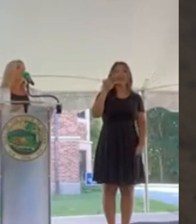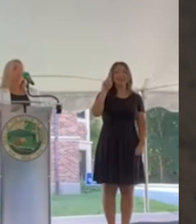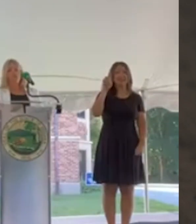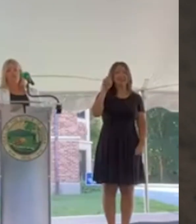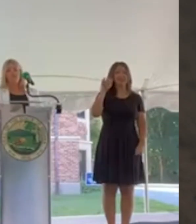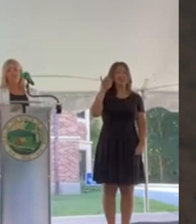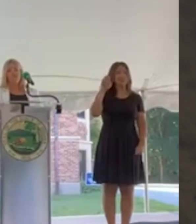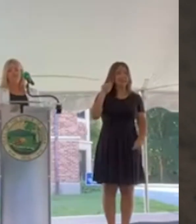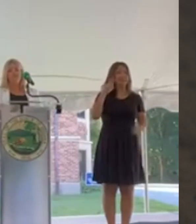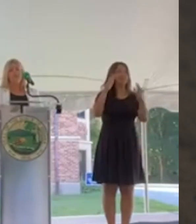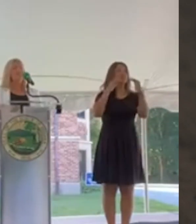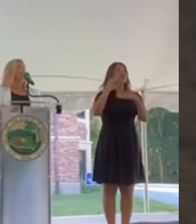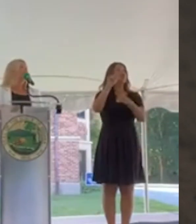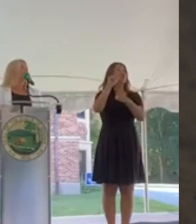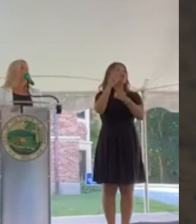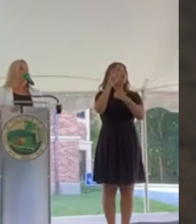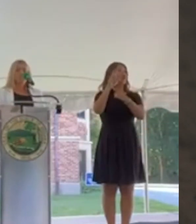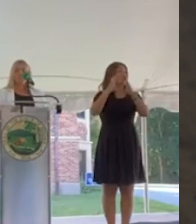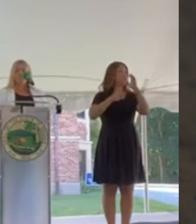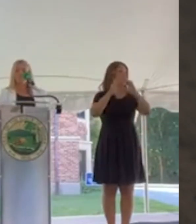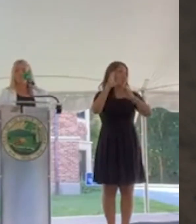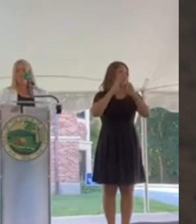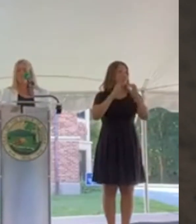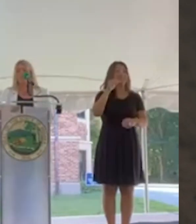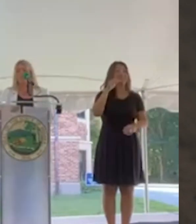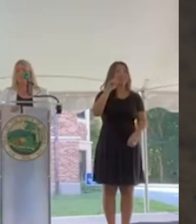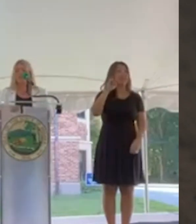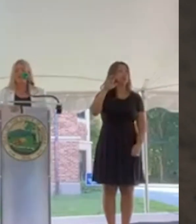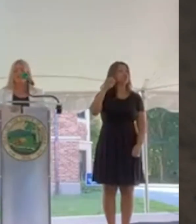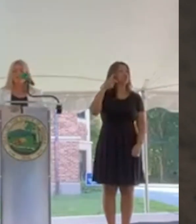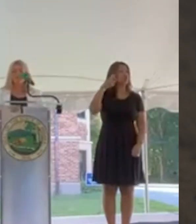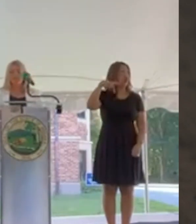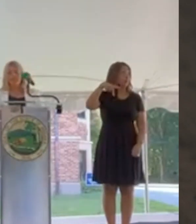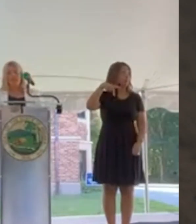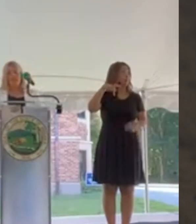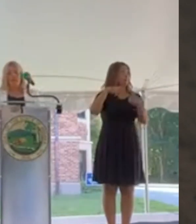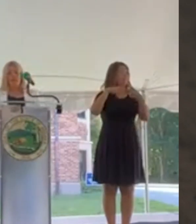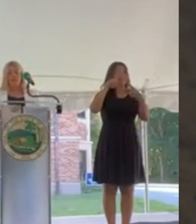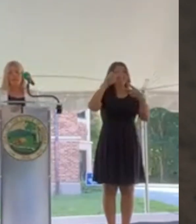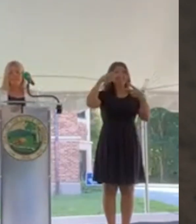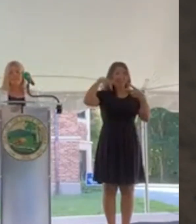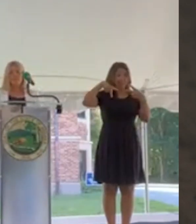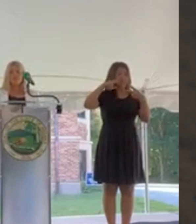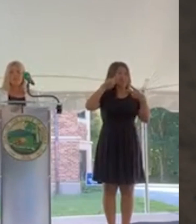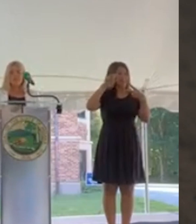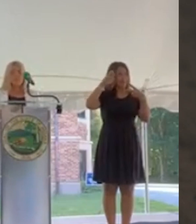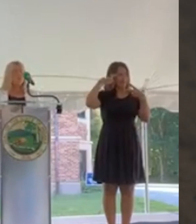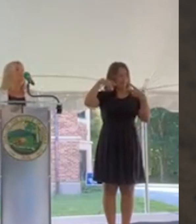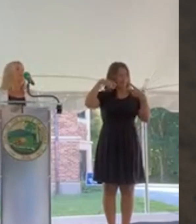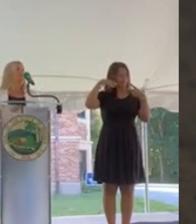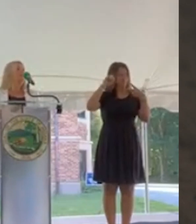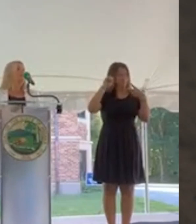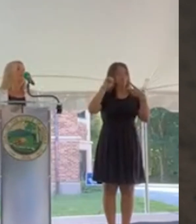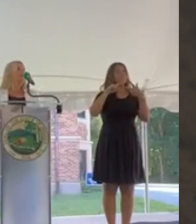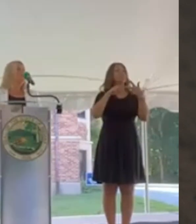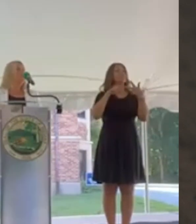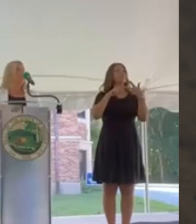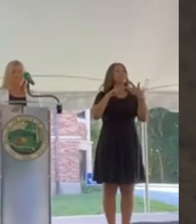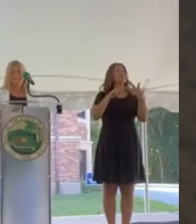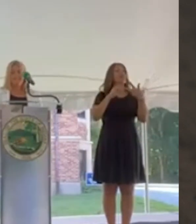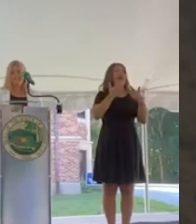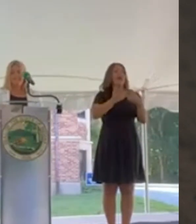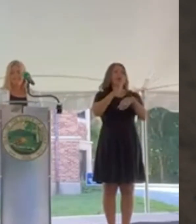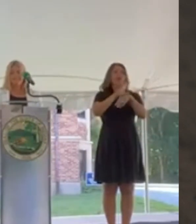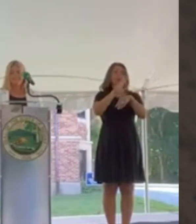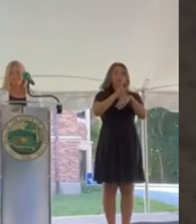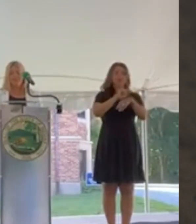From Turner Construction, Sam Sharp, Tim Crockford. Our consultants, Chris Downey and